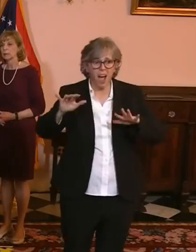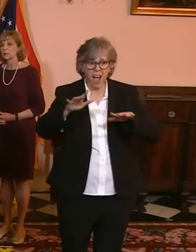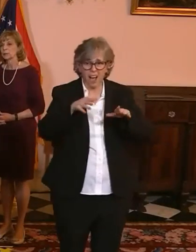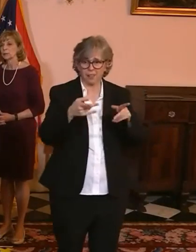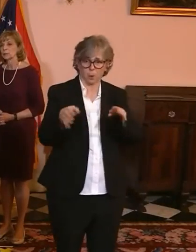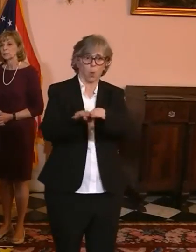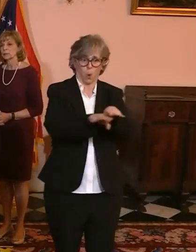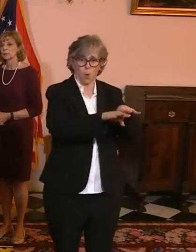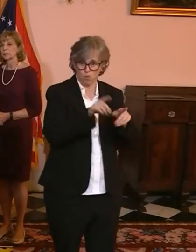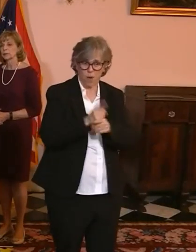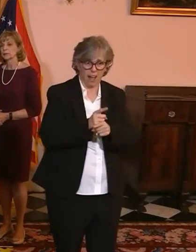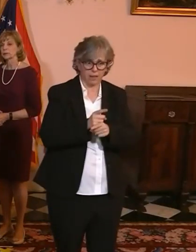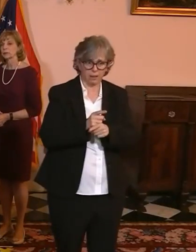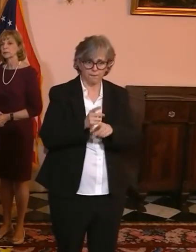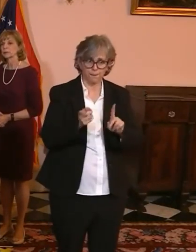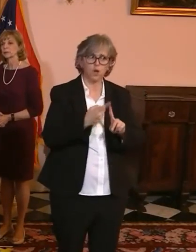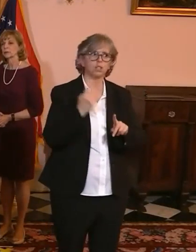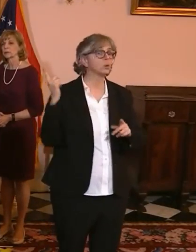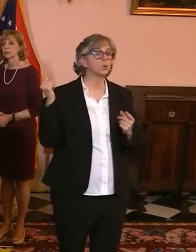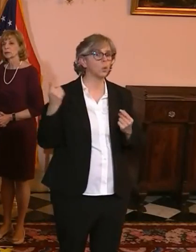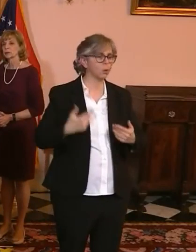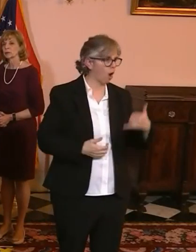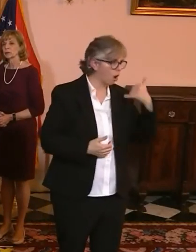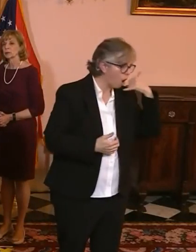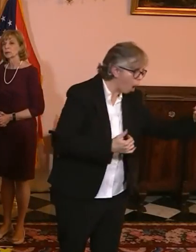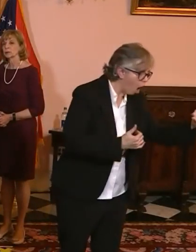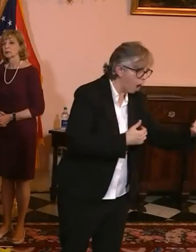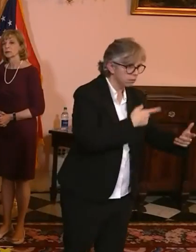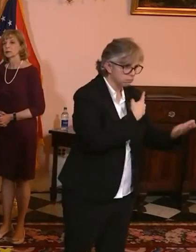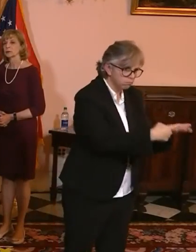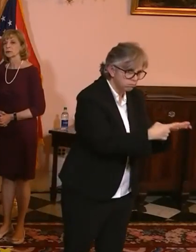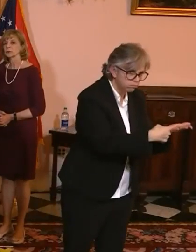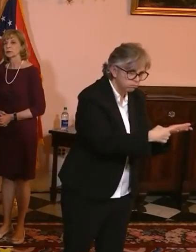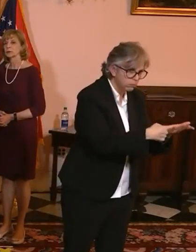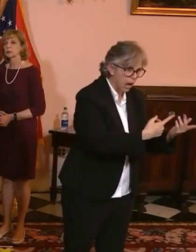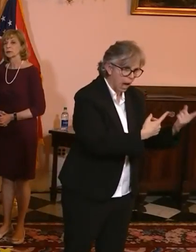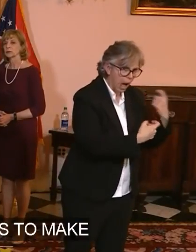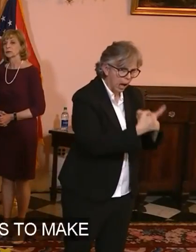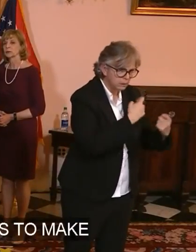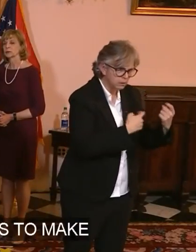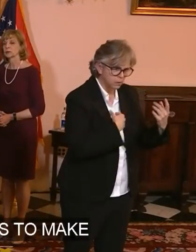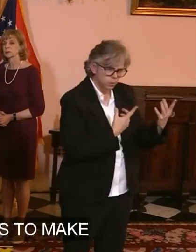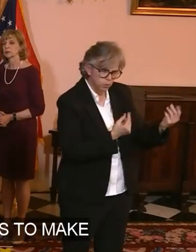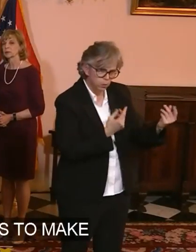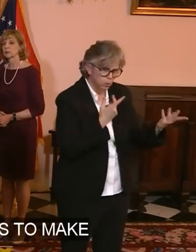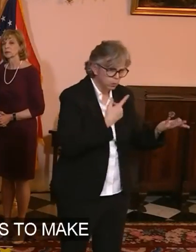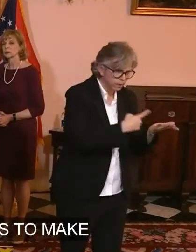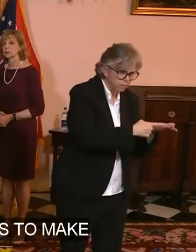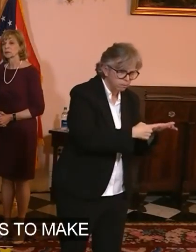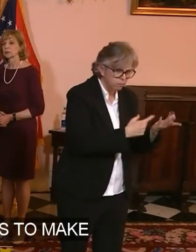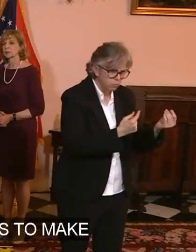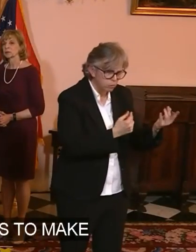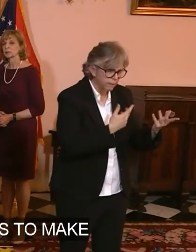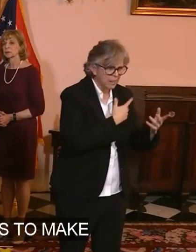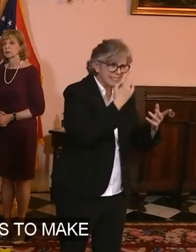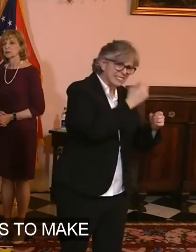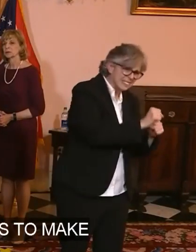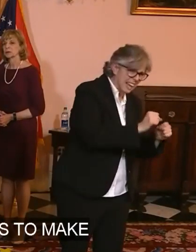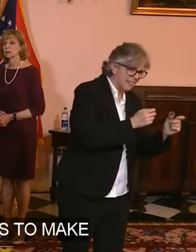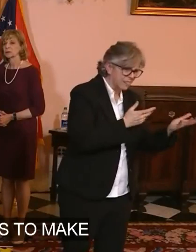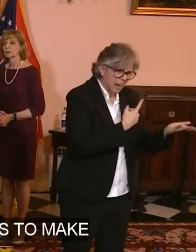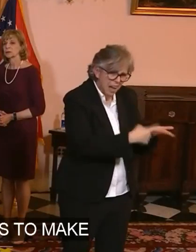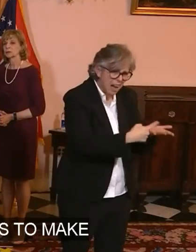They ask us in many cases to make these decisions out of safety and health reasons for their own